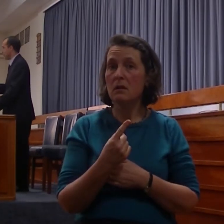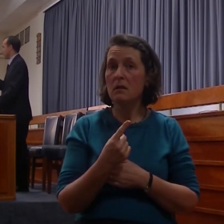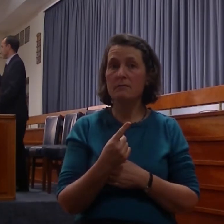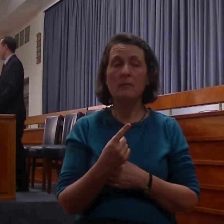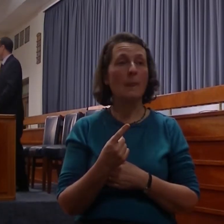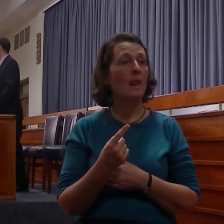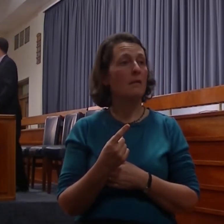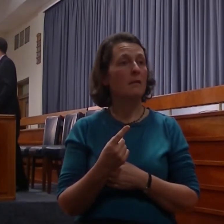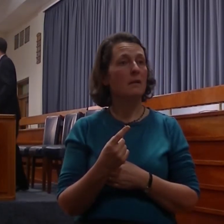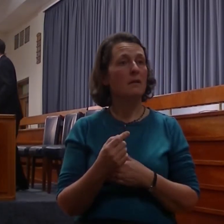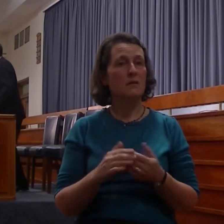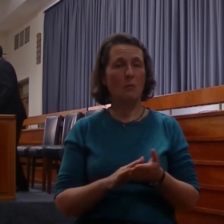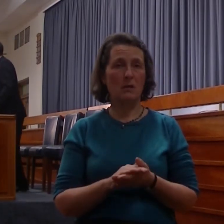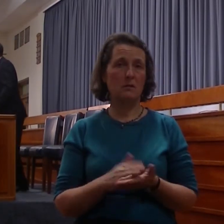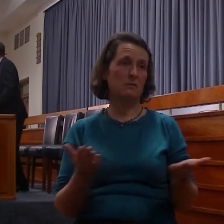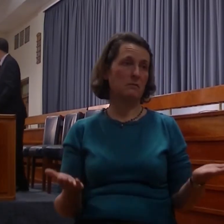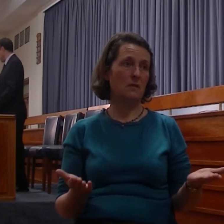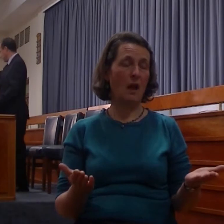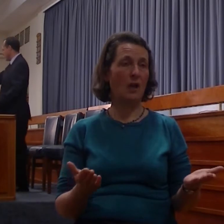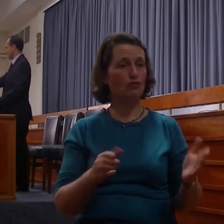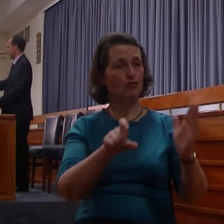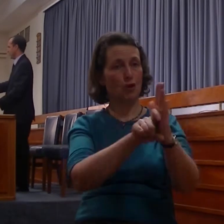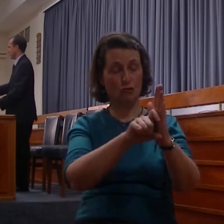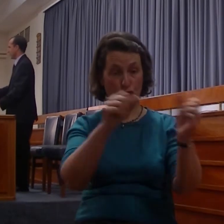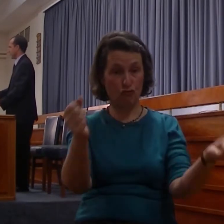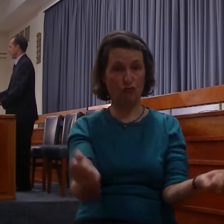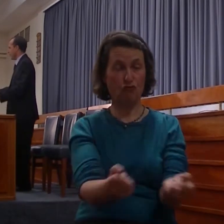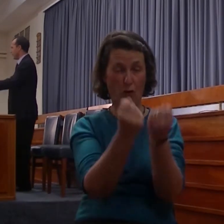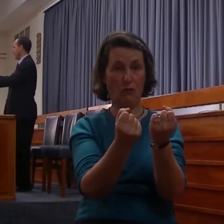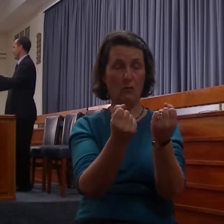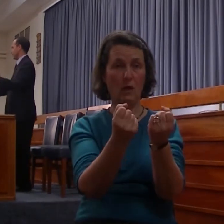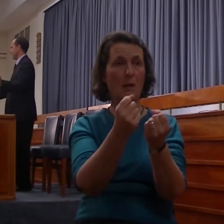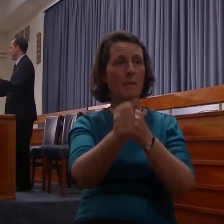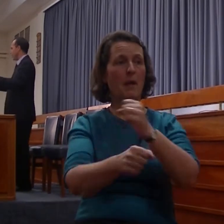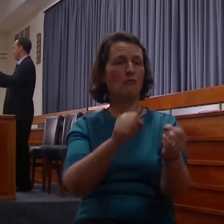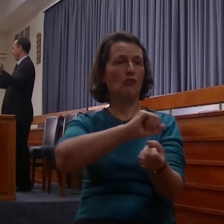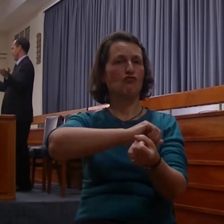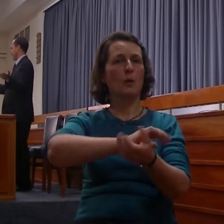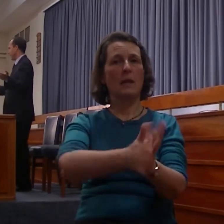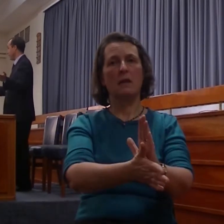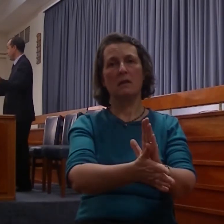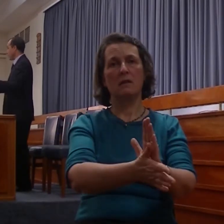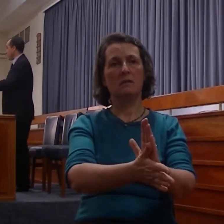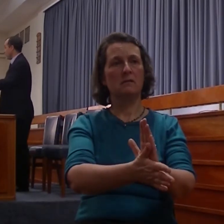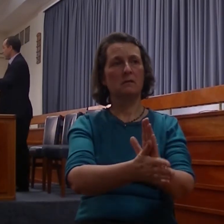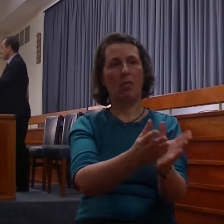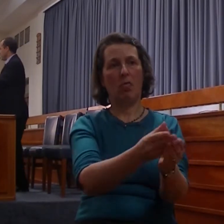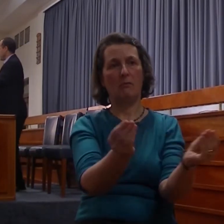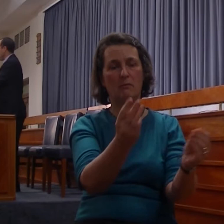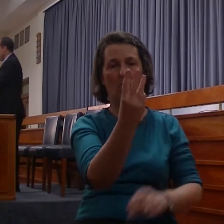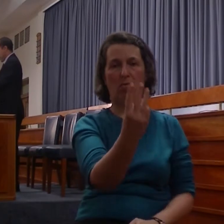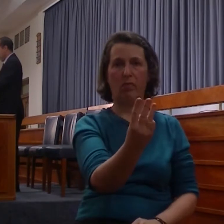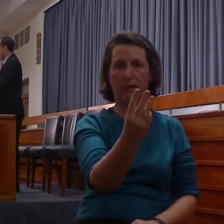happened today? Only a shadow of their former greatness remains. Only a